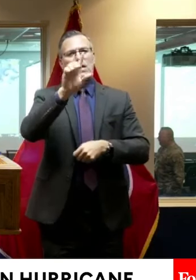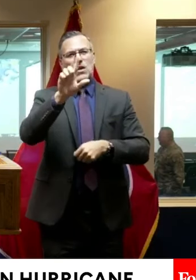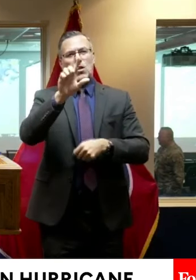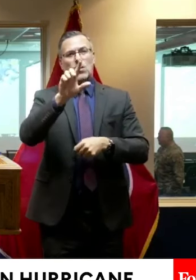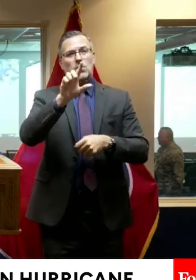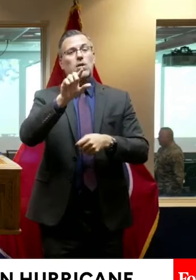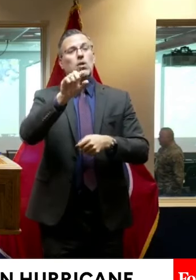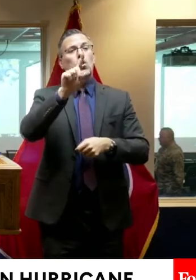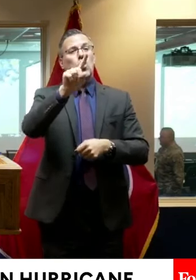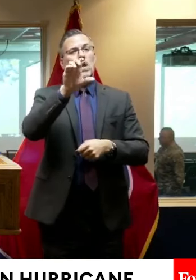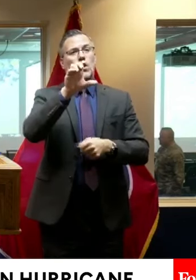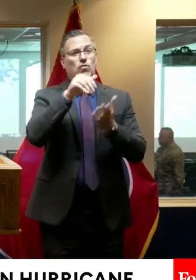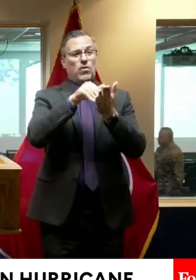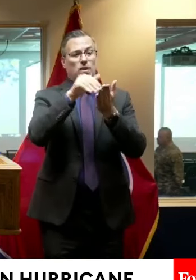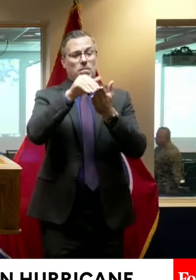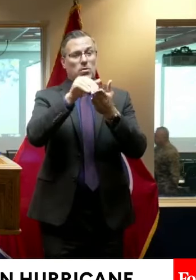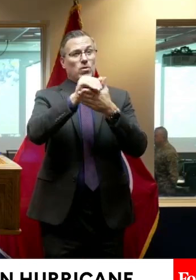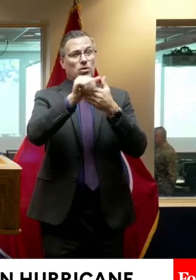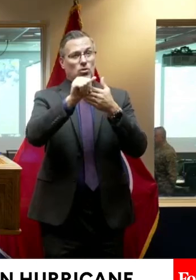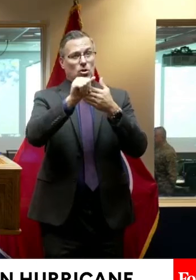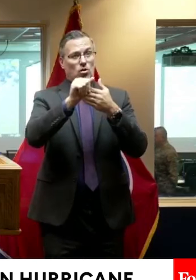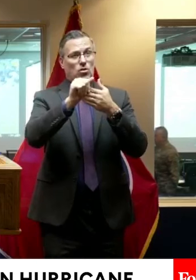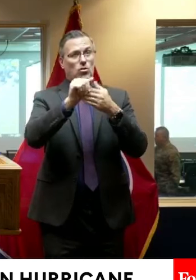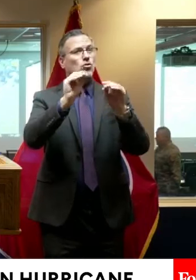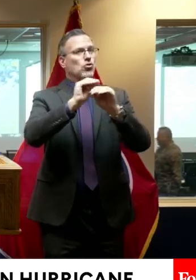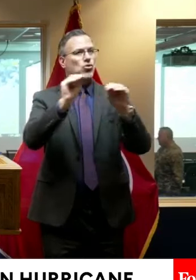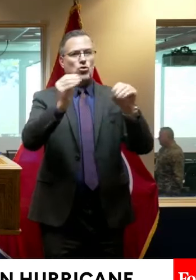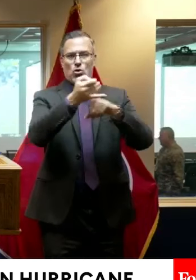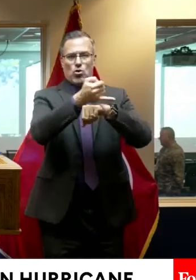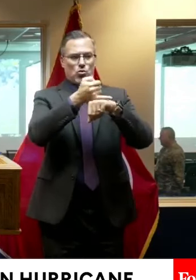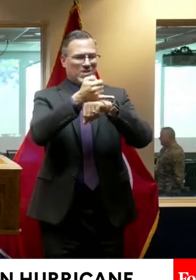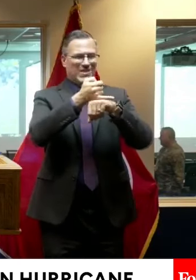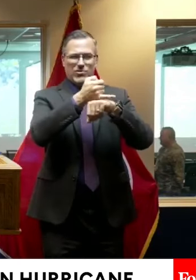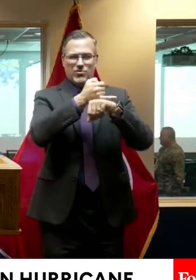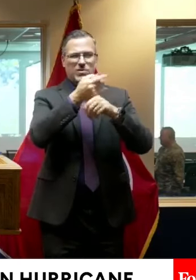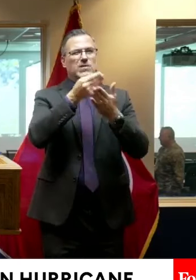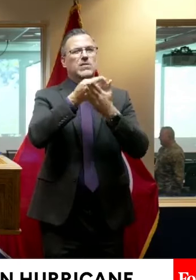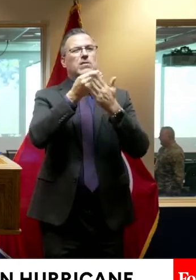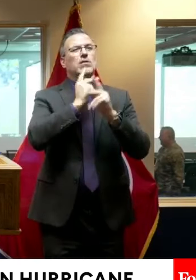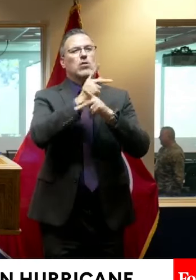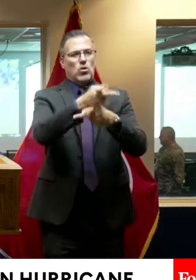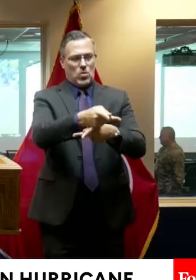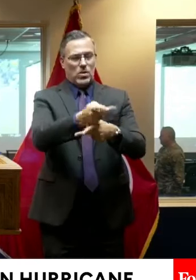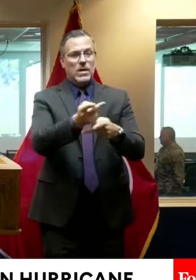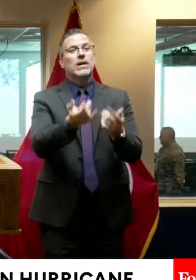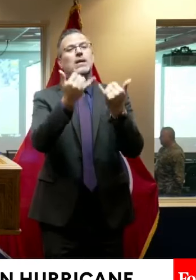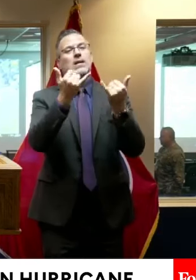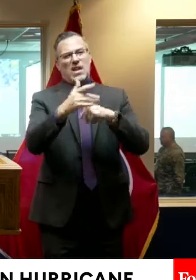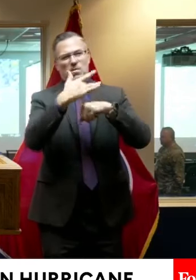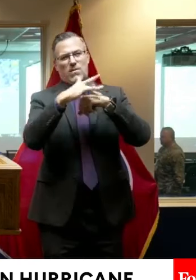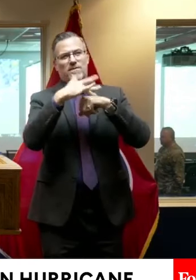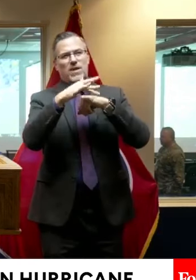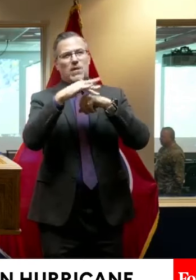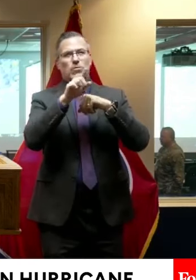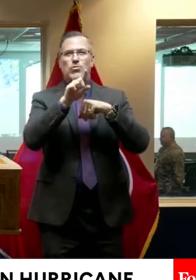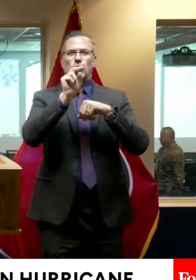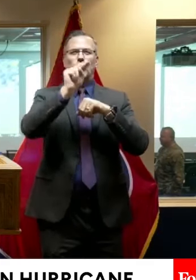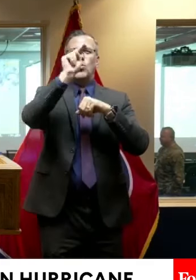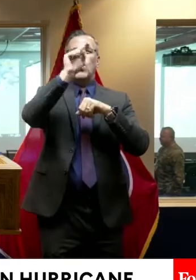million no interest loan. $100 million no interest loan available to the affected